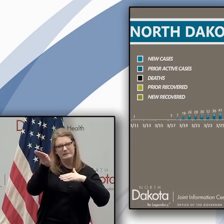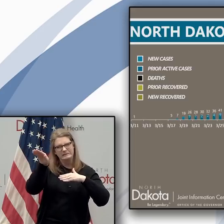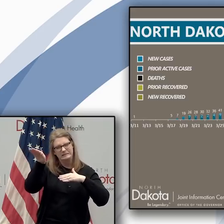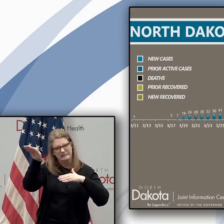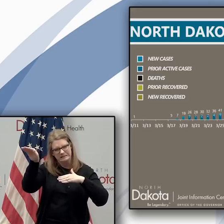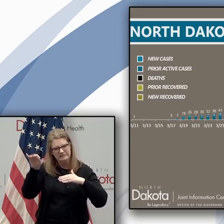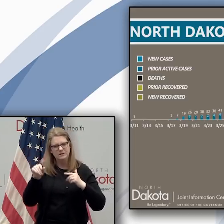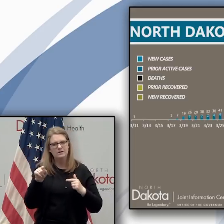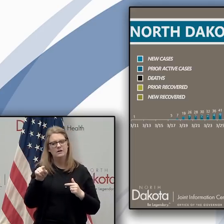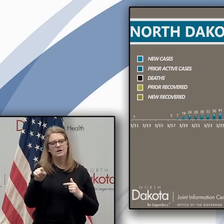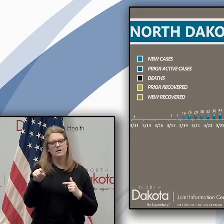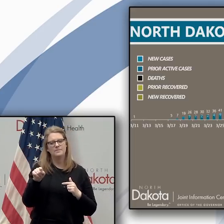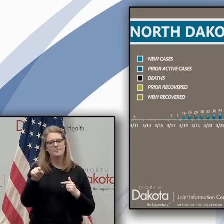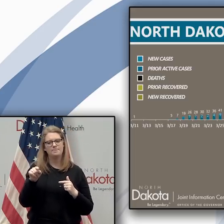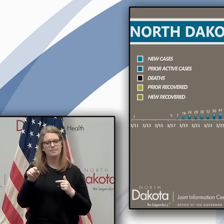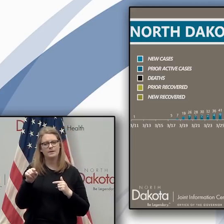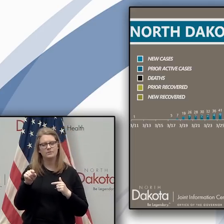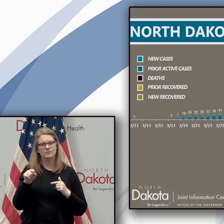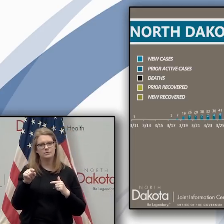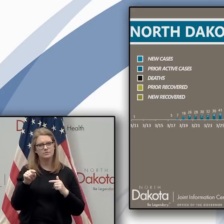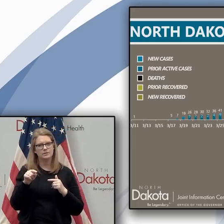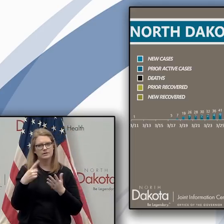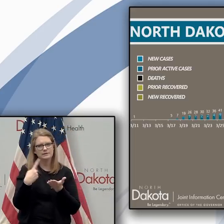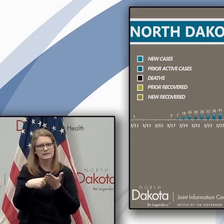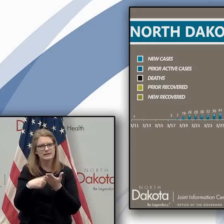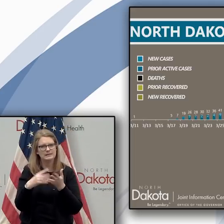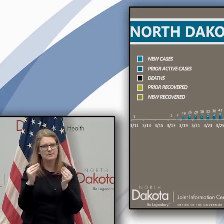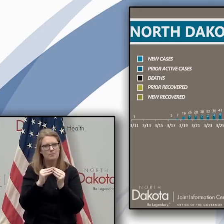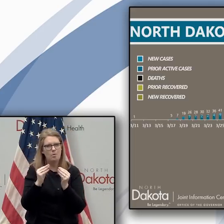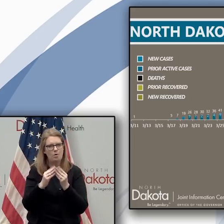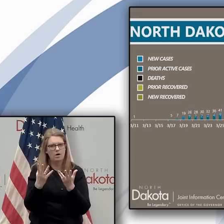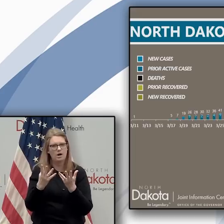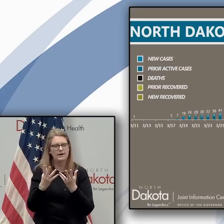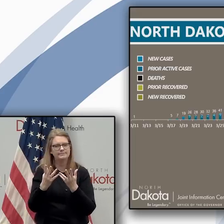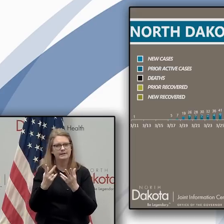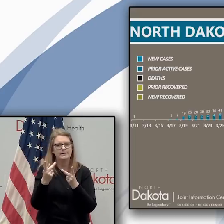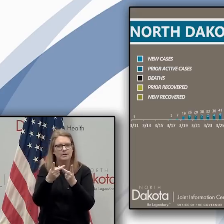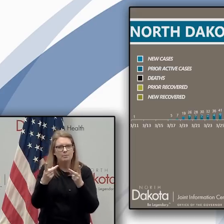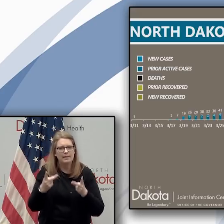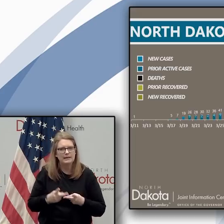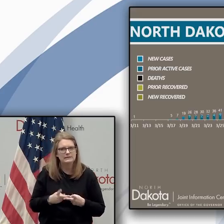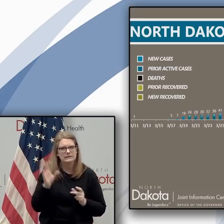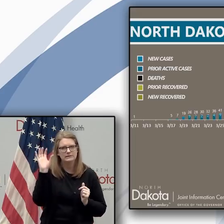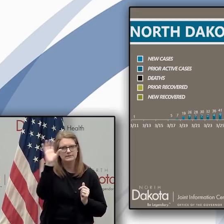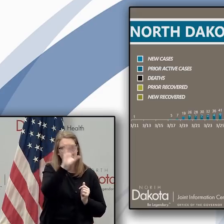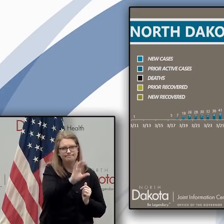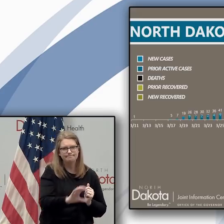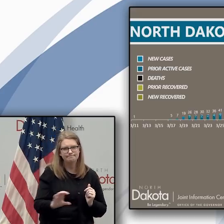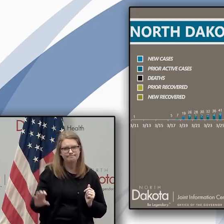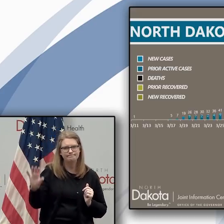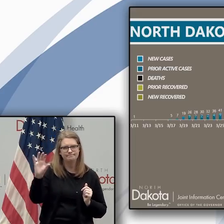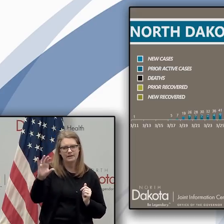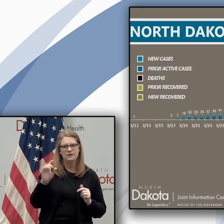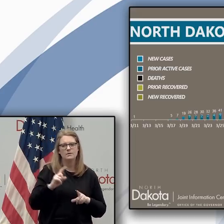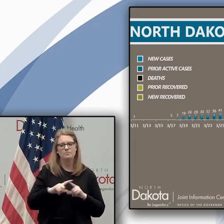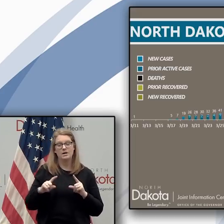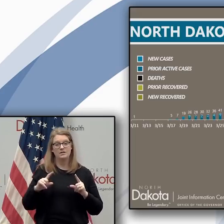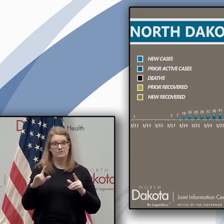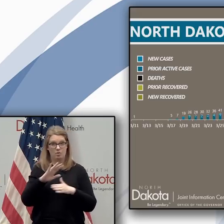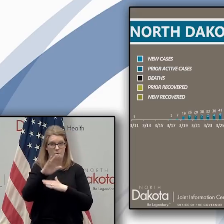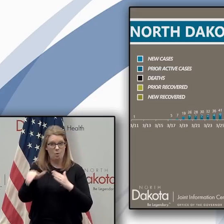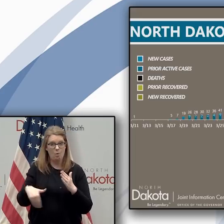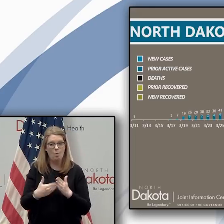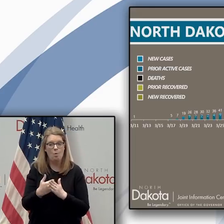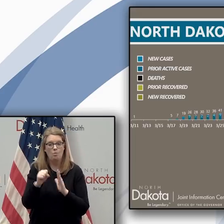take a look at that in terms of, we'll drill down some more on geography on these positives in a minute, but when we take a look at the aggregate for the whole state